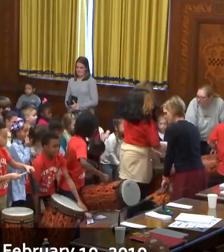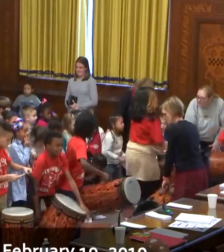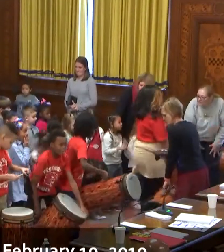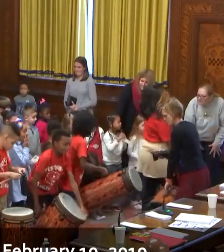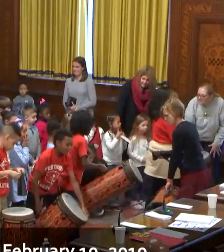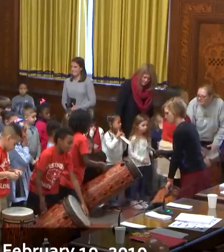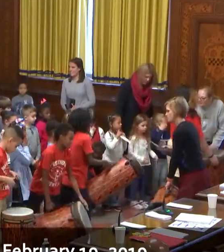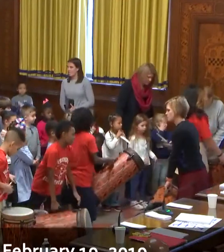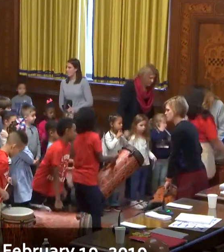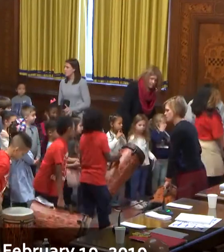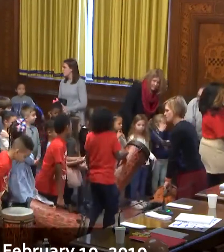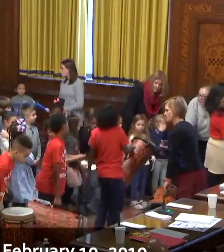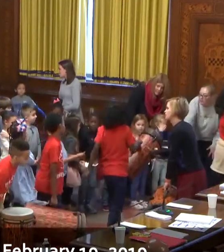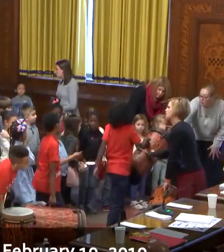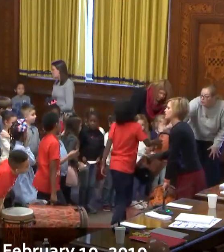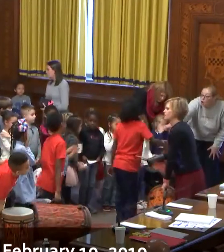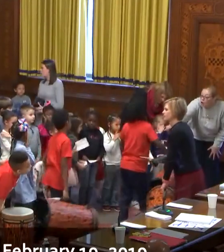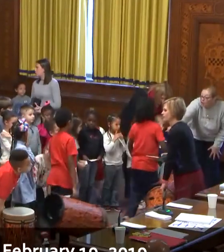What?